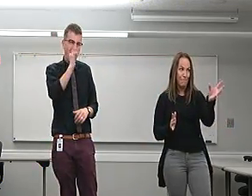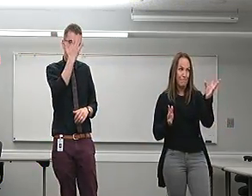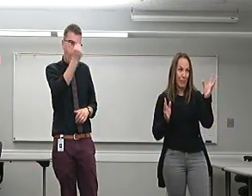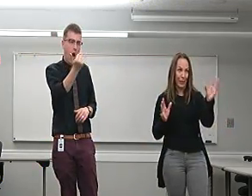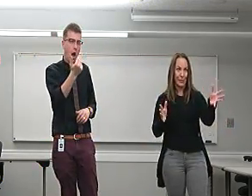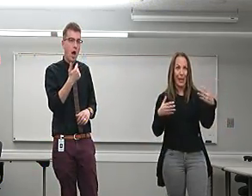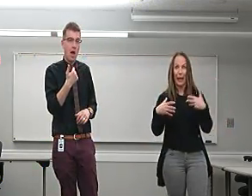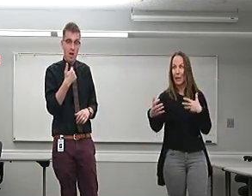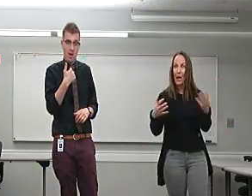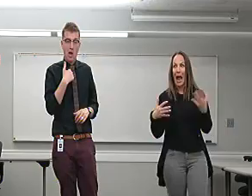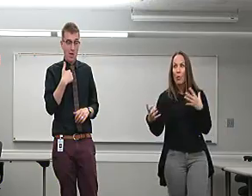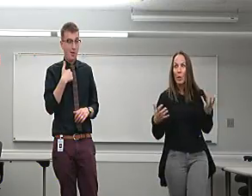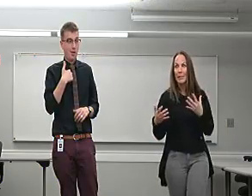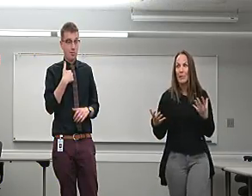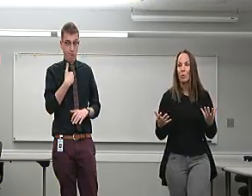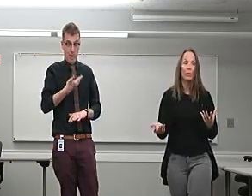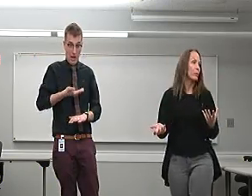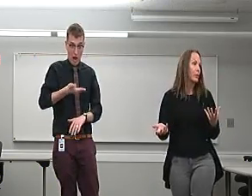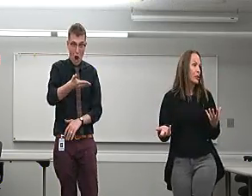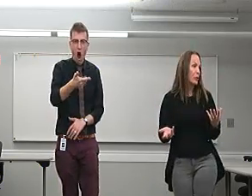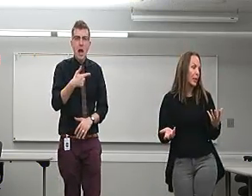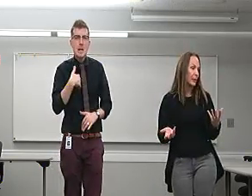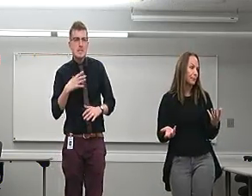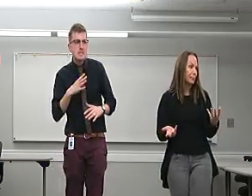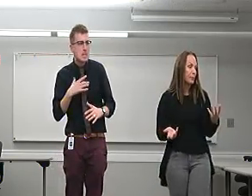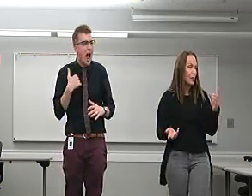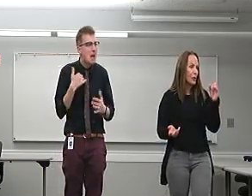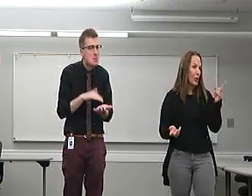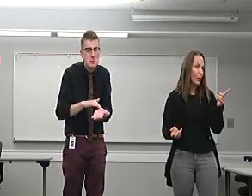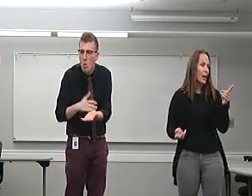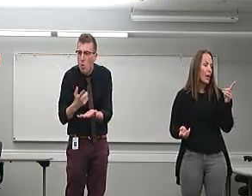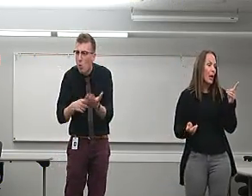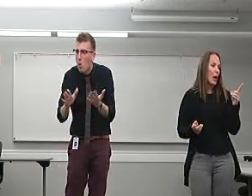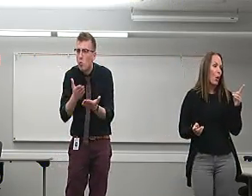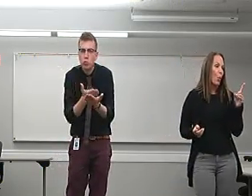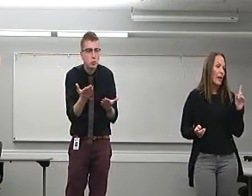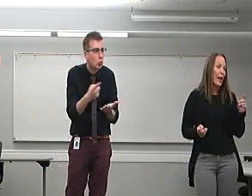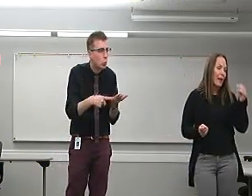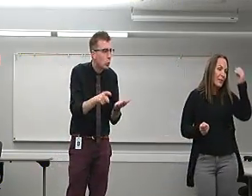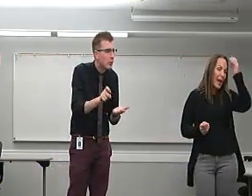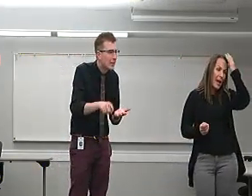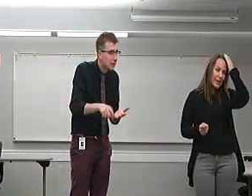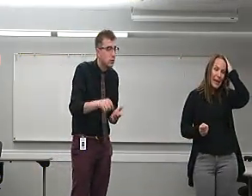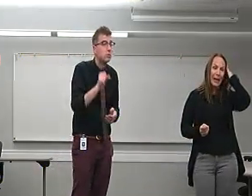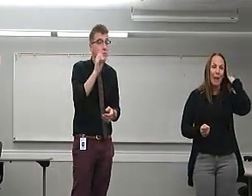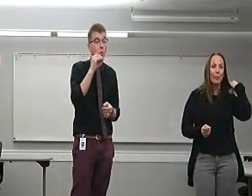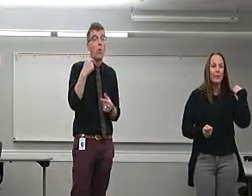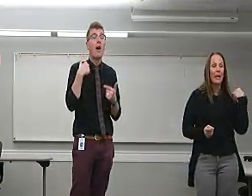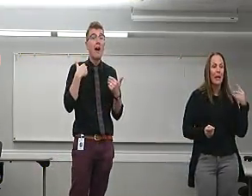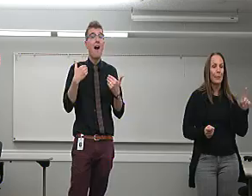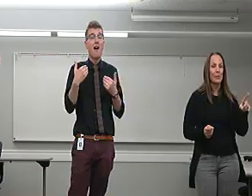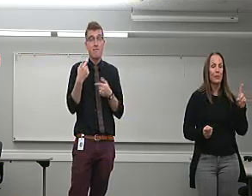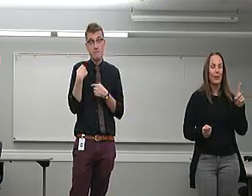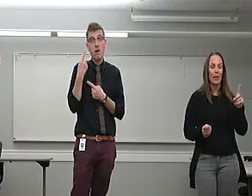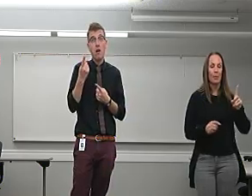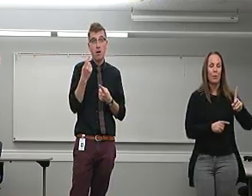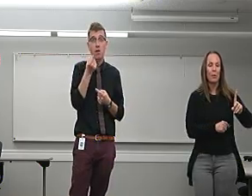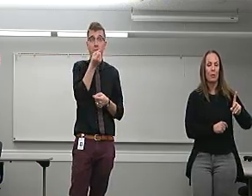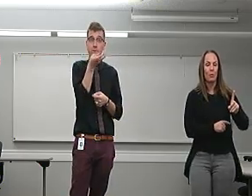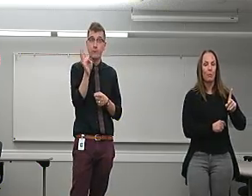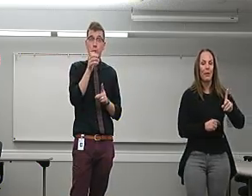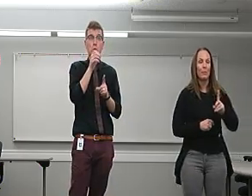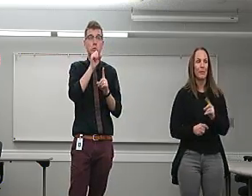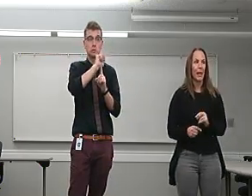said, I want to see what resources you need. So we have had a couple times, we've had a couple people